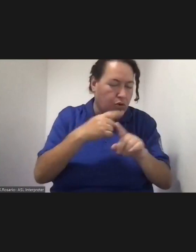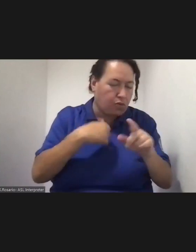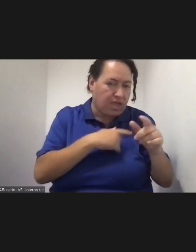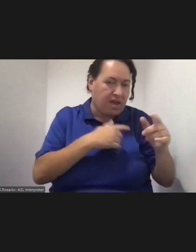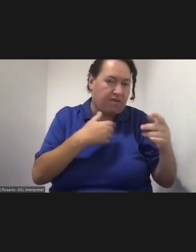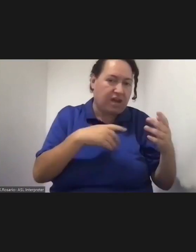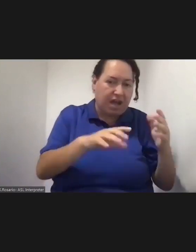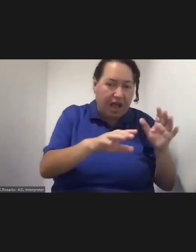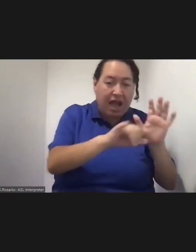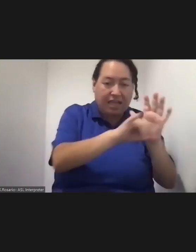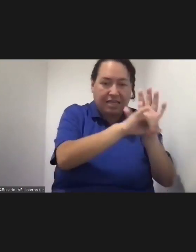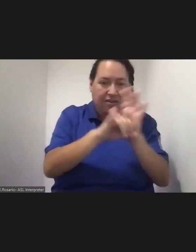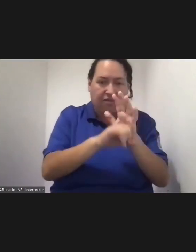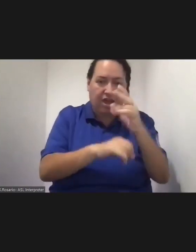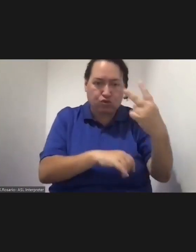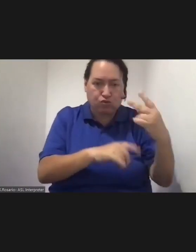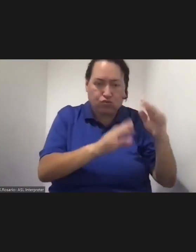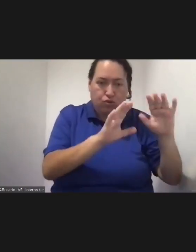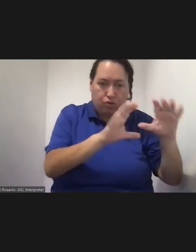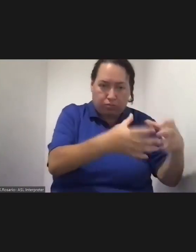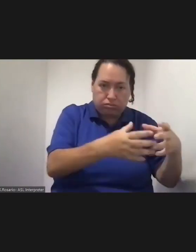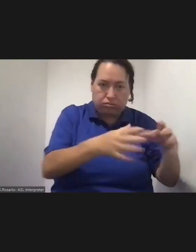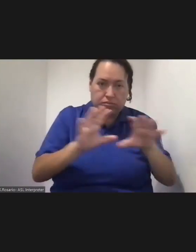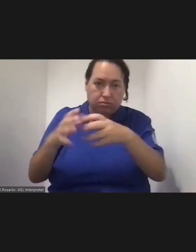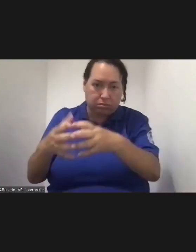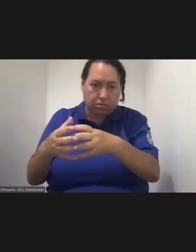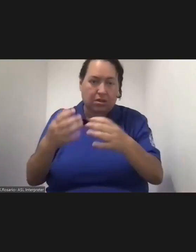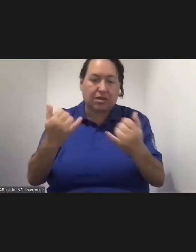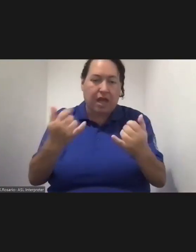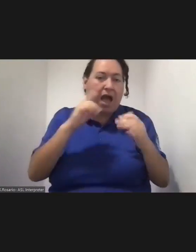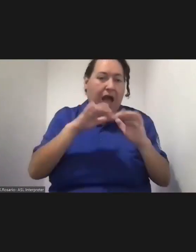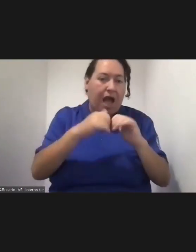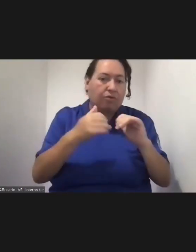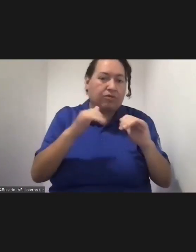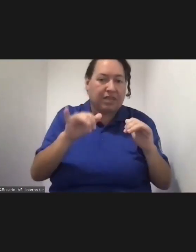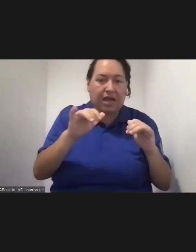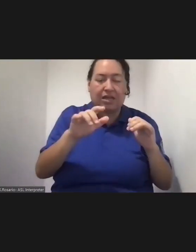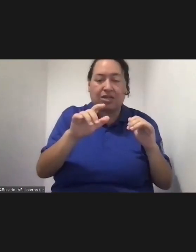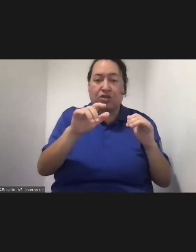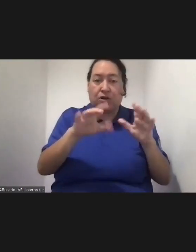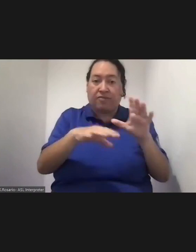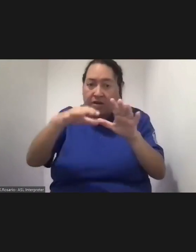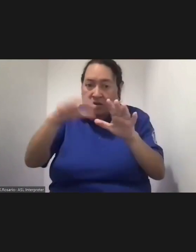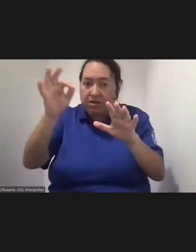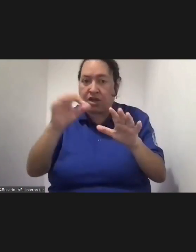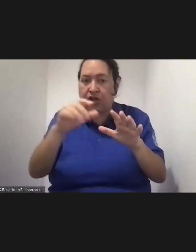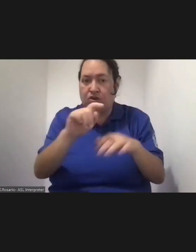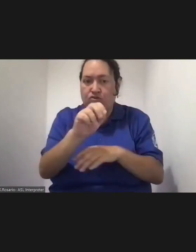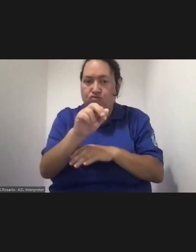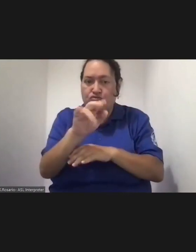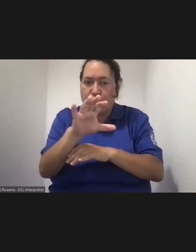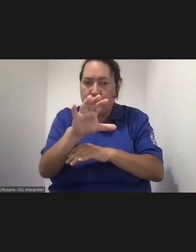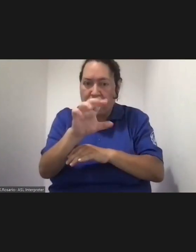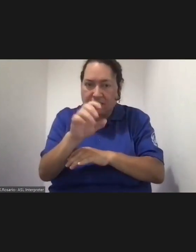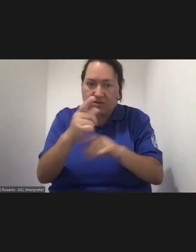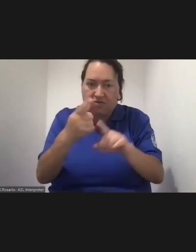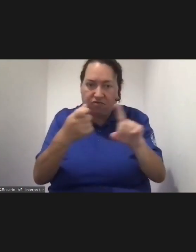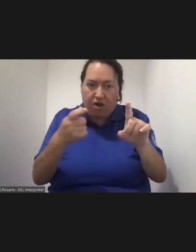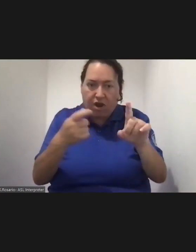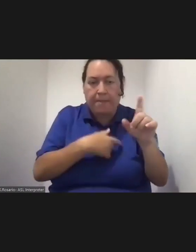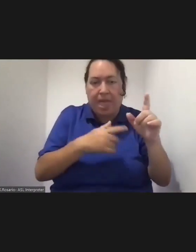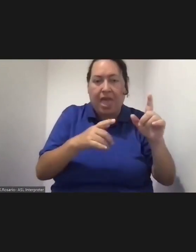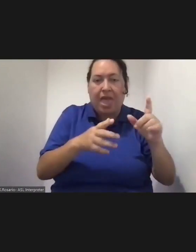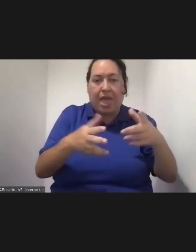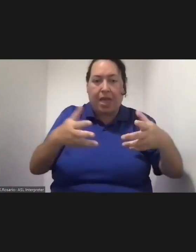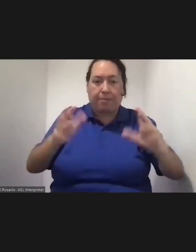clusters. Our investigators and contact tracers have identified the first cluster of April 3rd with origins from a basketball gathering